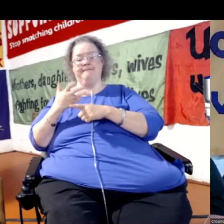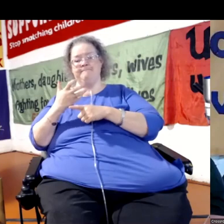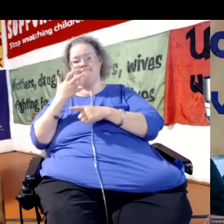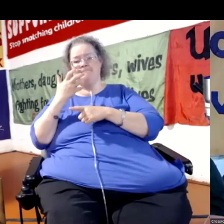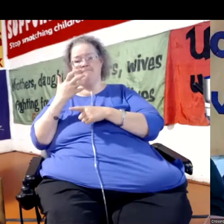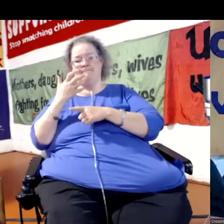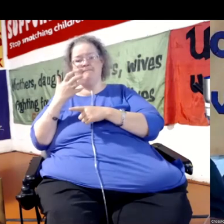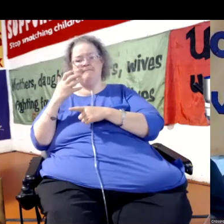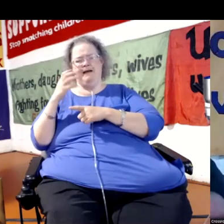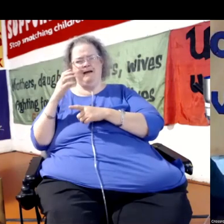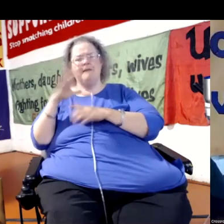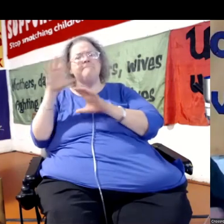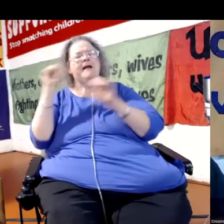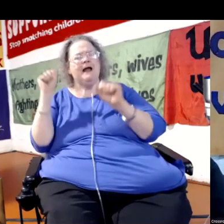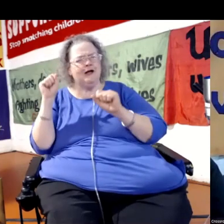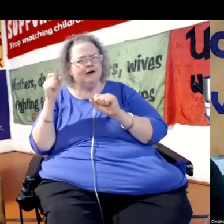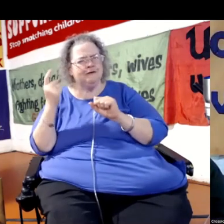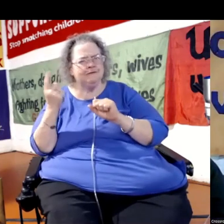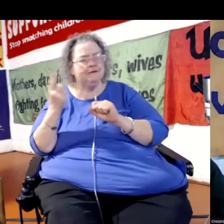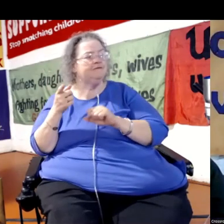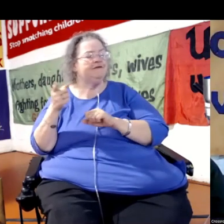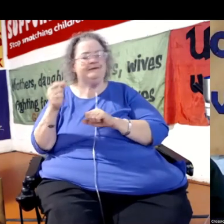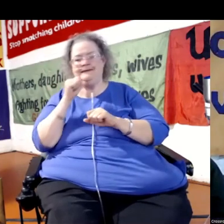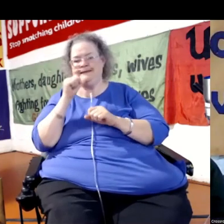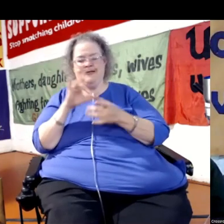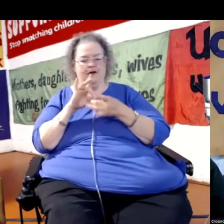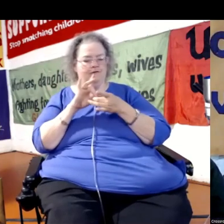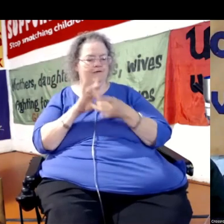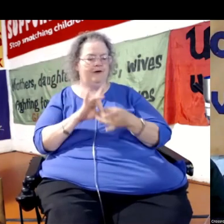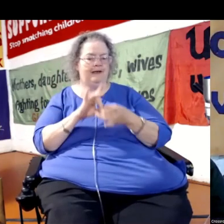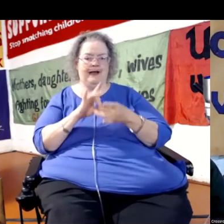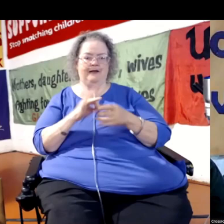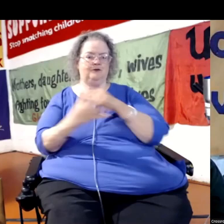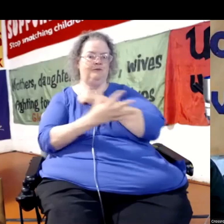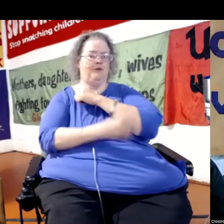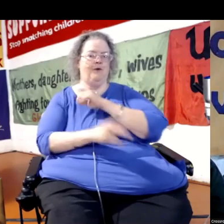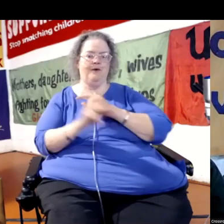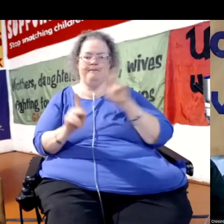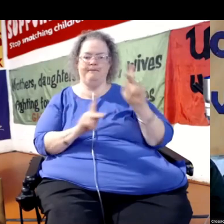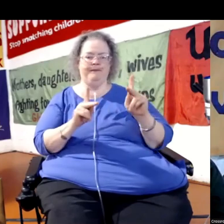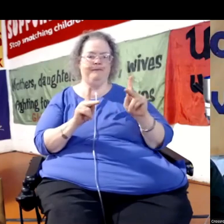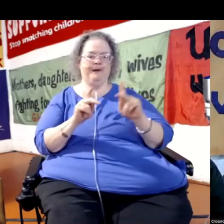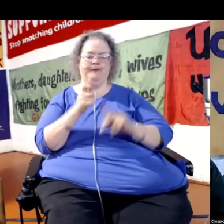really did not relate to poor people, period.